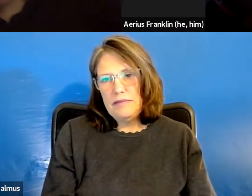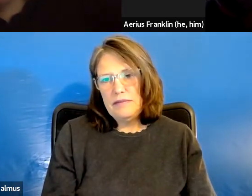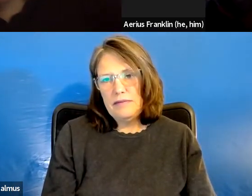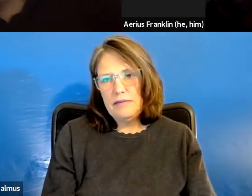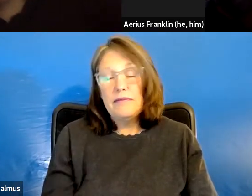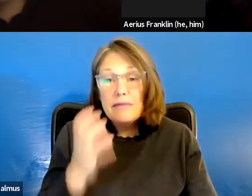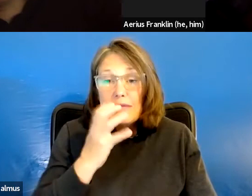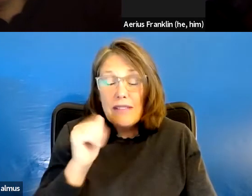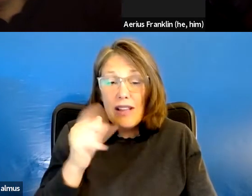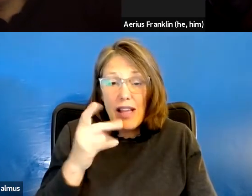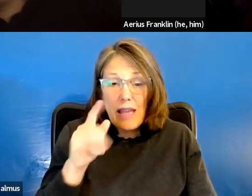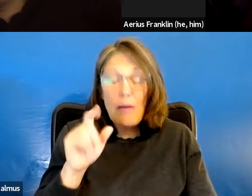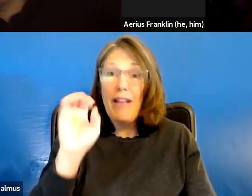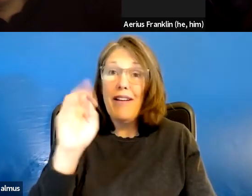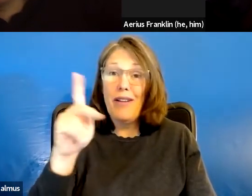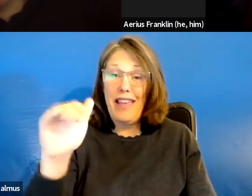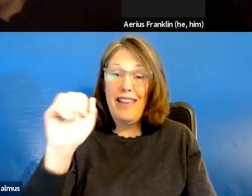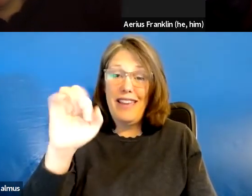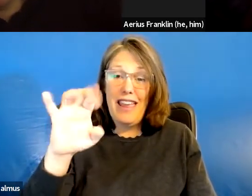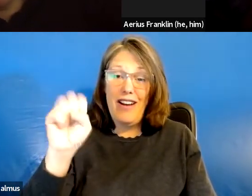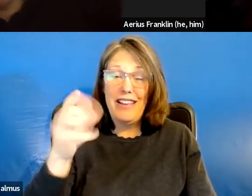Hoo-hoo, April got it. Oh, Arius, go ahead.